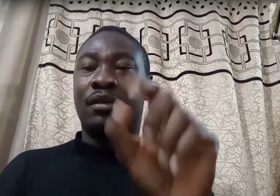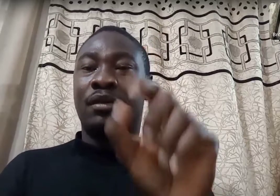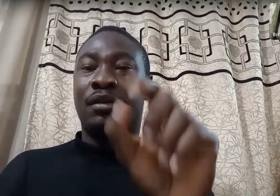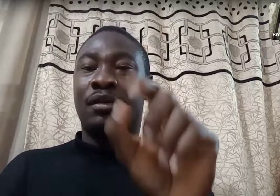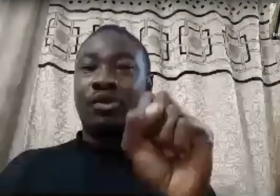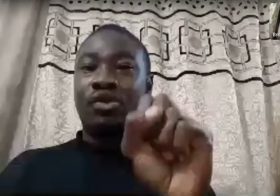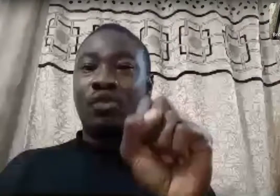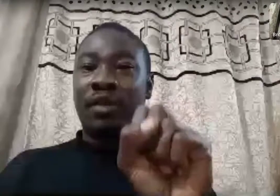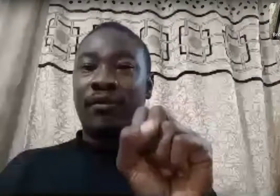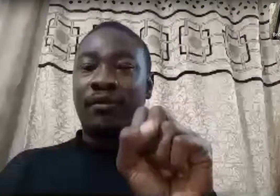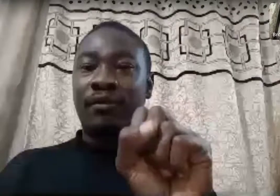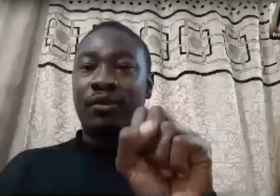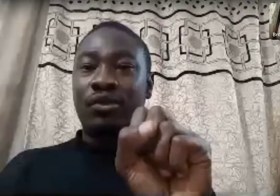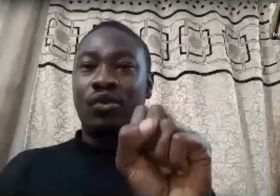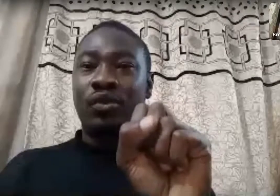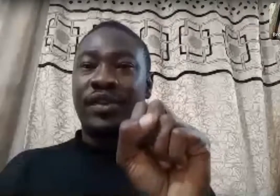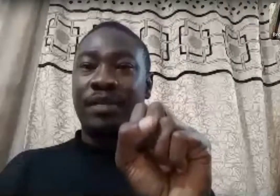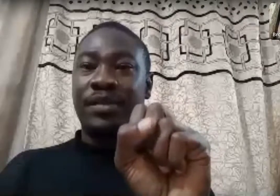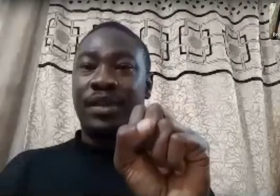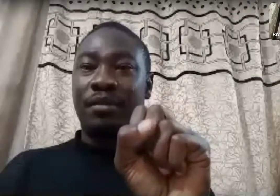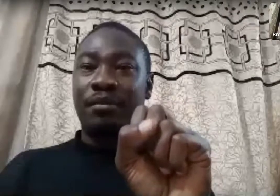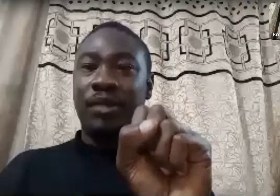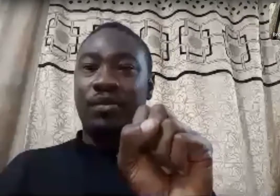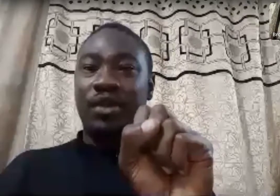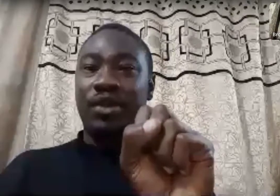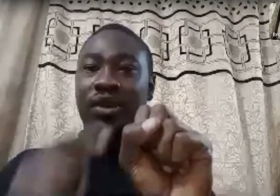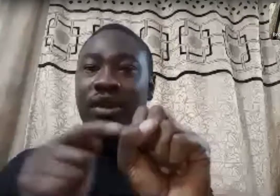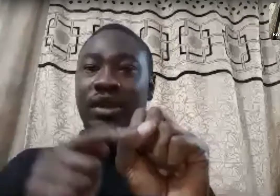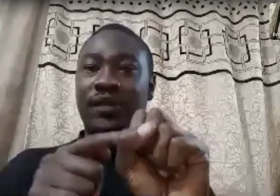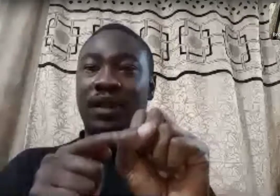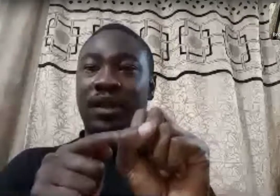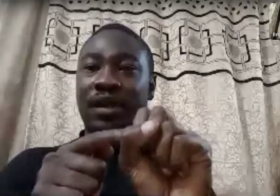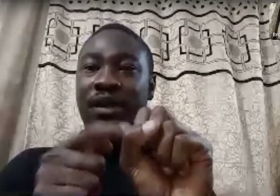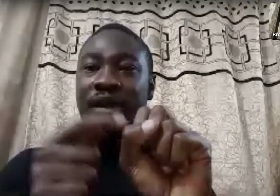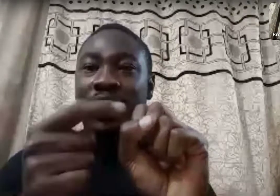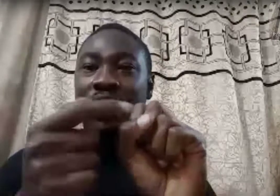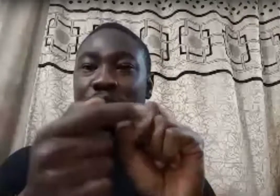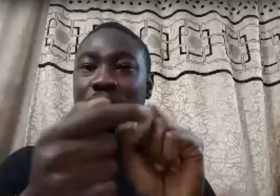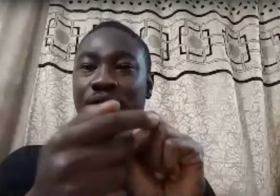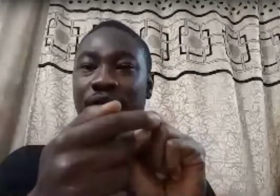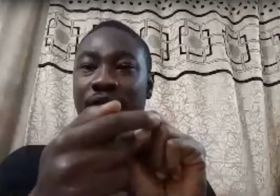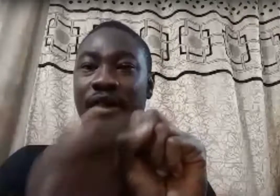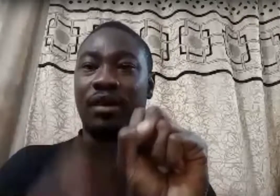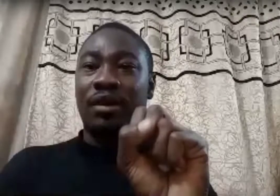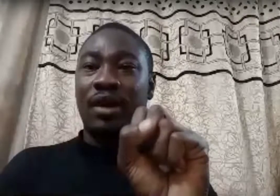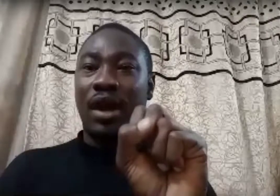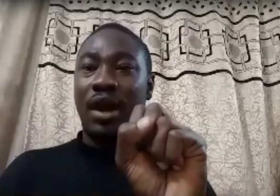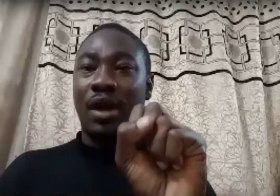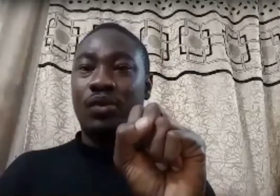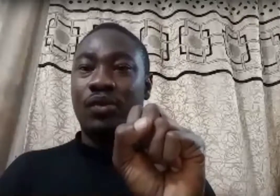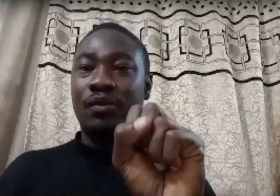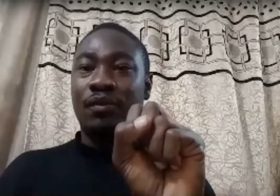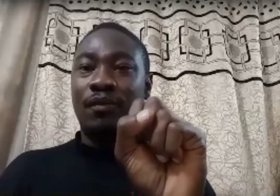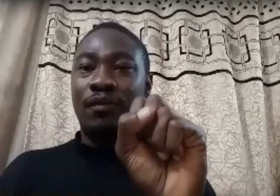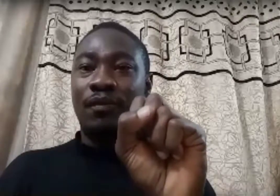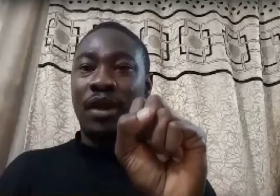12. You do the same thing, but you bring your index finger and your middle finger out very